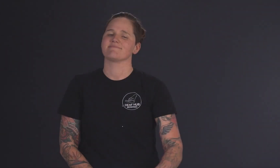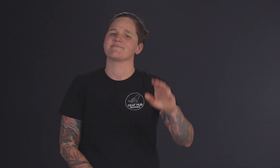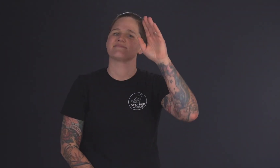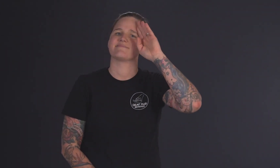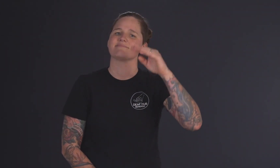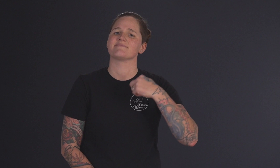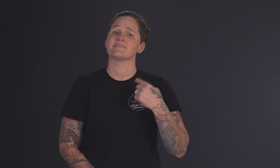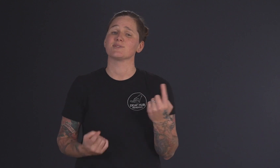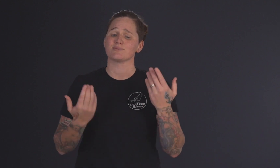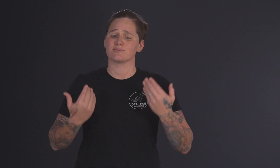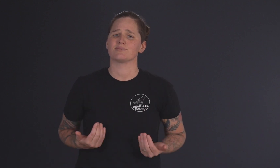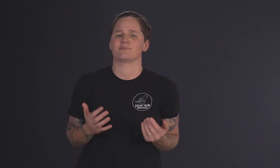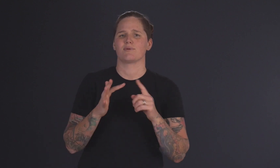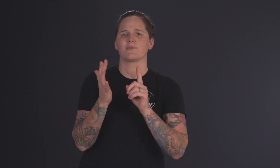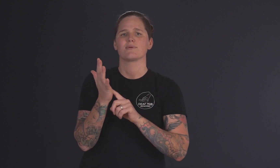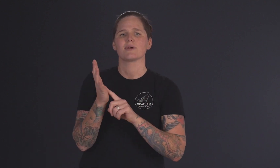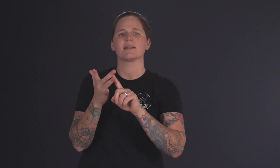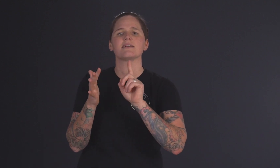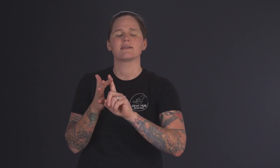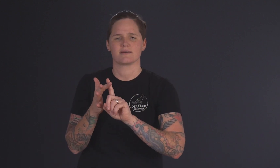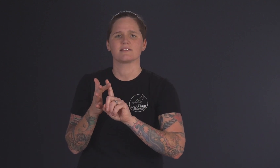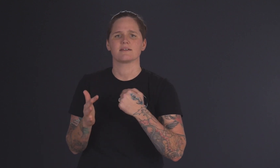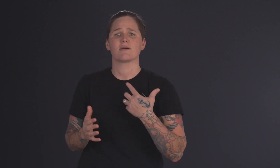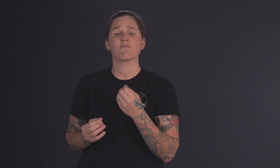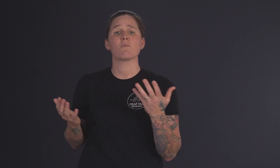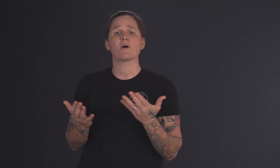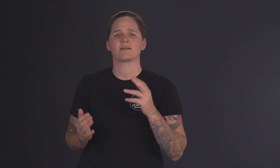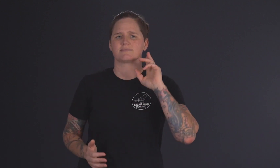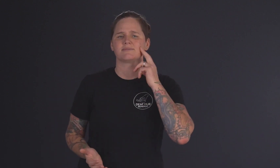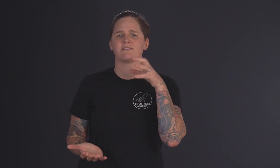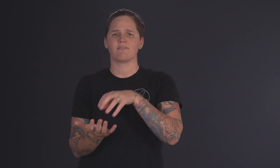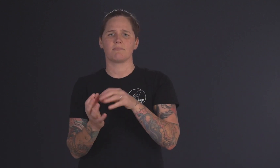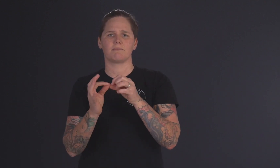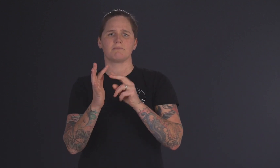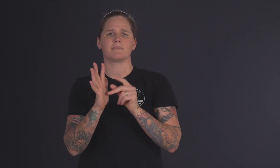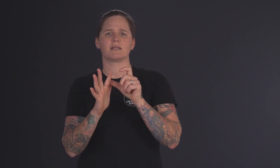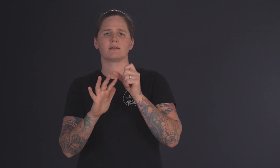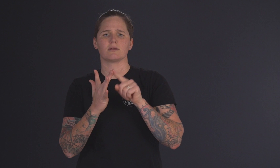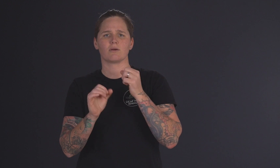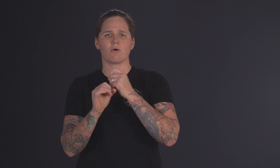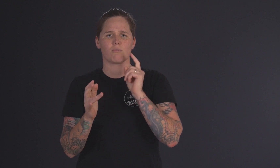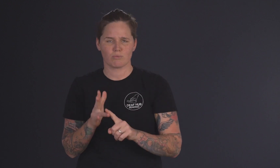Hi, my name's Ellie, and I'm the founder and CEO of Deaf Hub Bendigo.